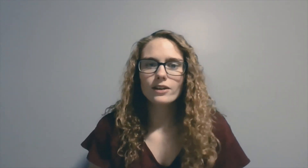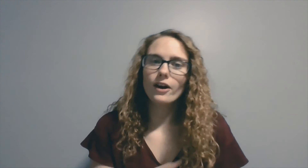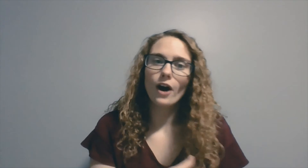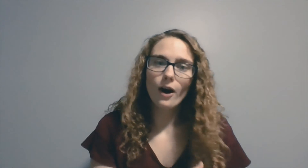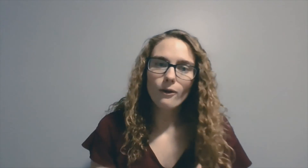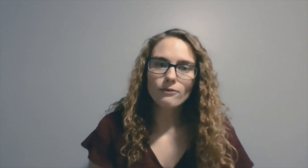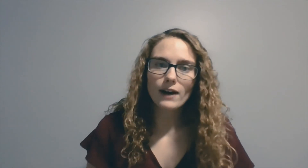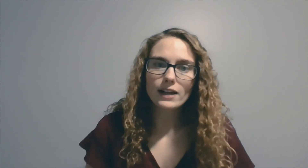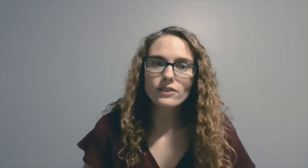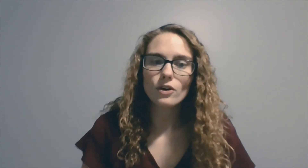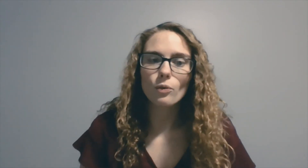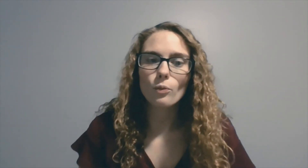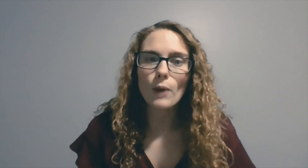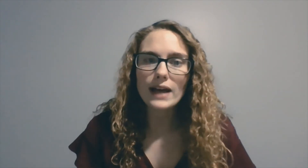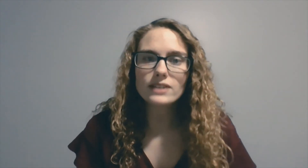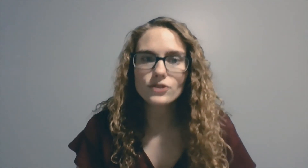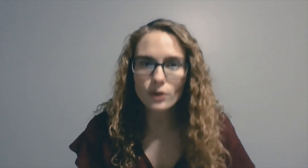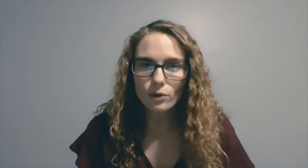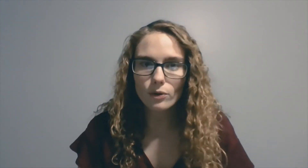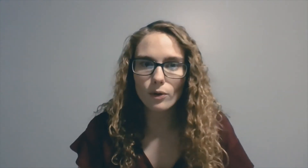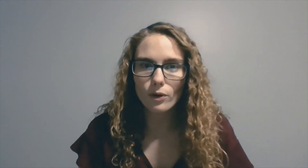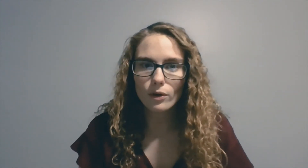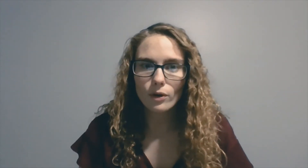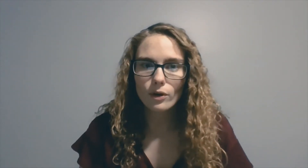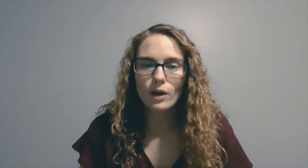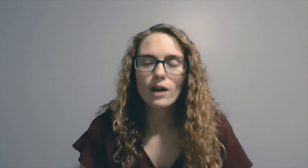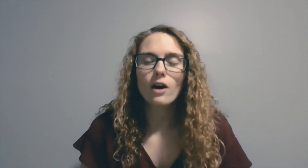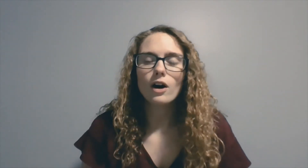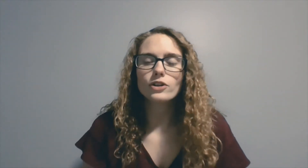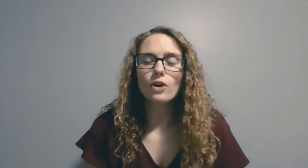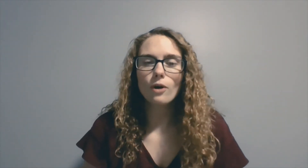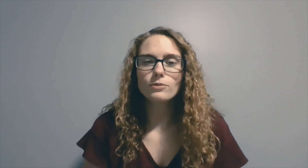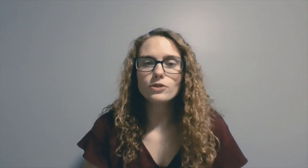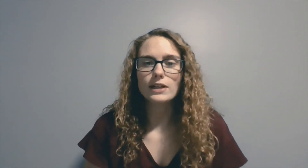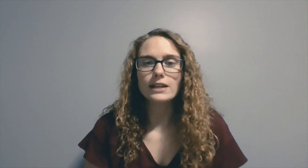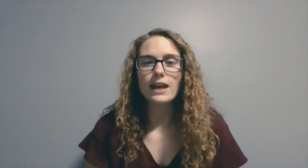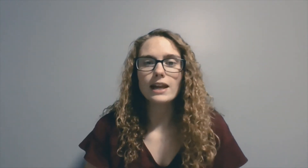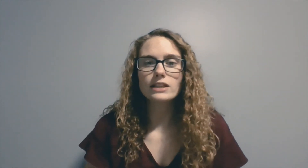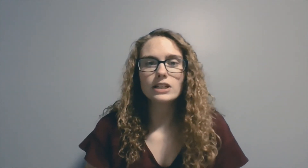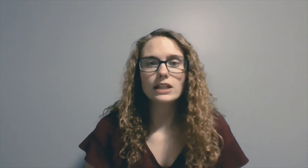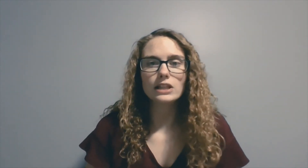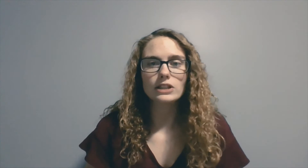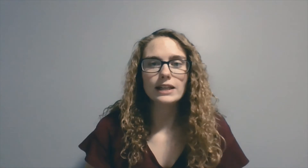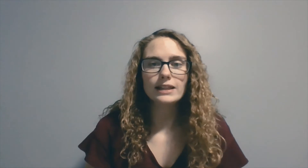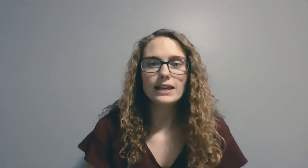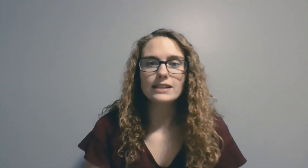go find the white circle on your home screen, and it's going to look like this.